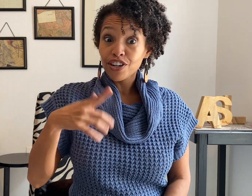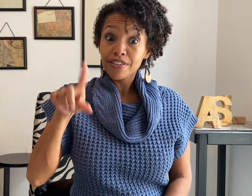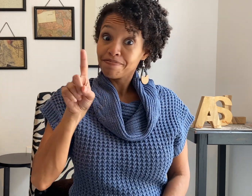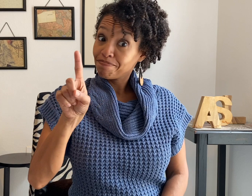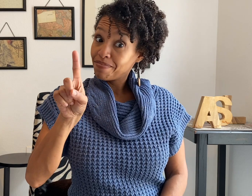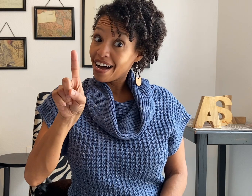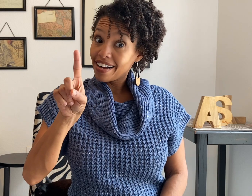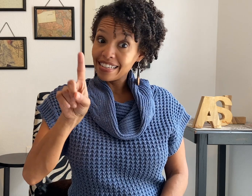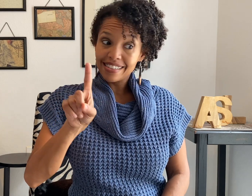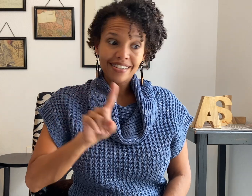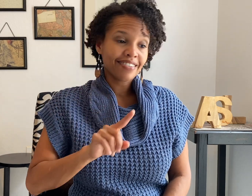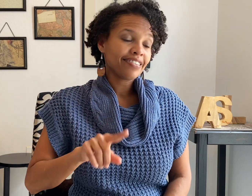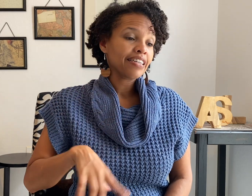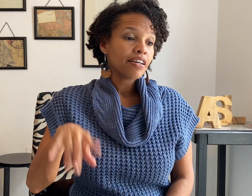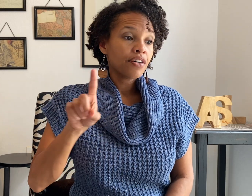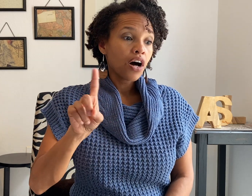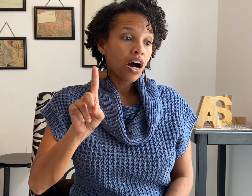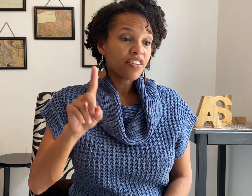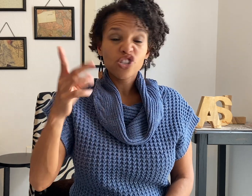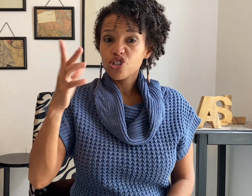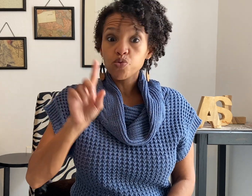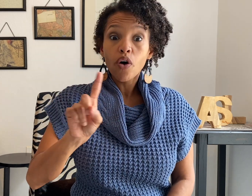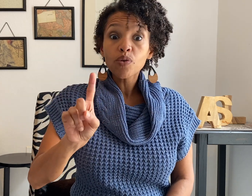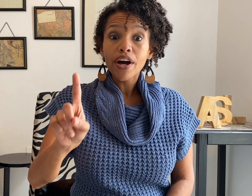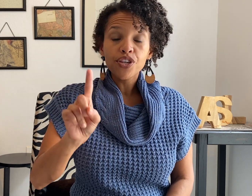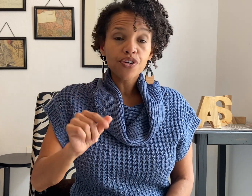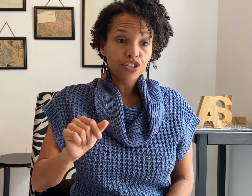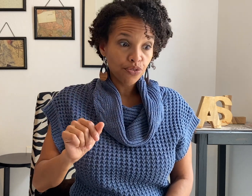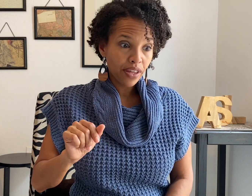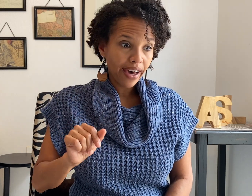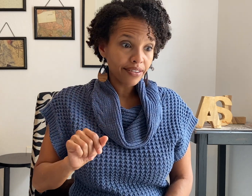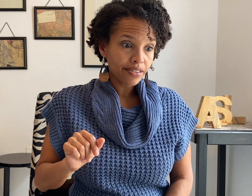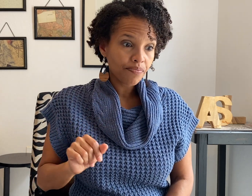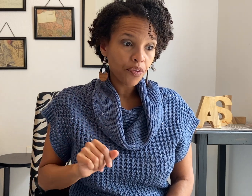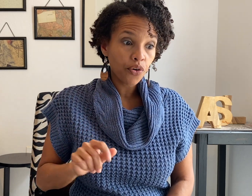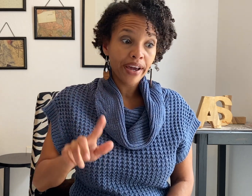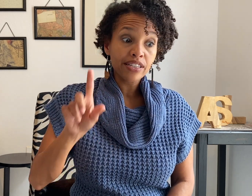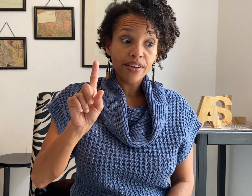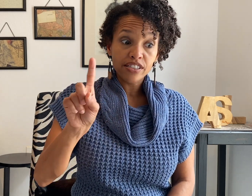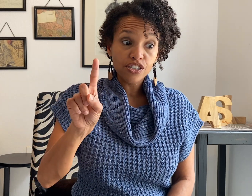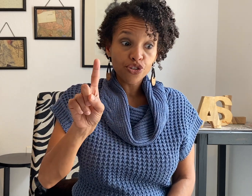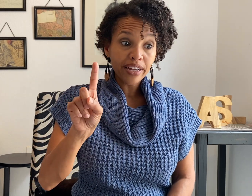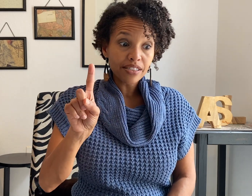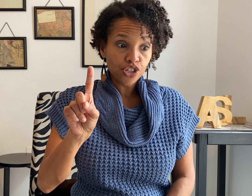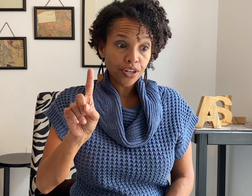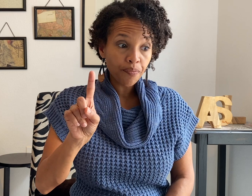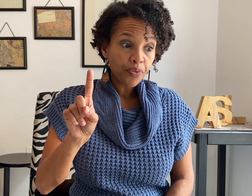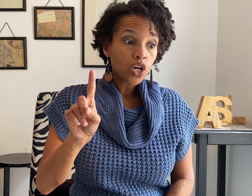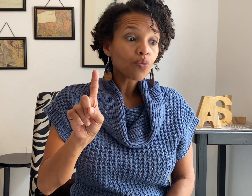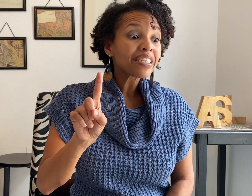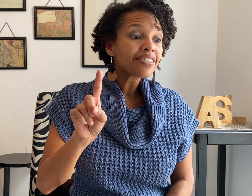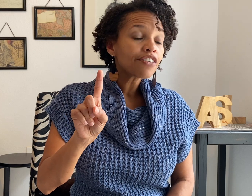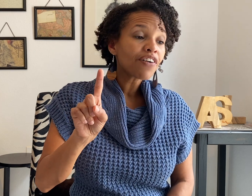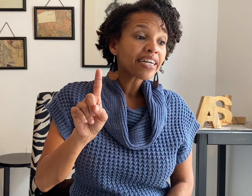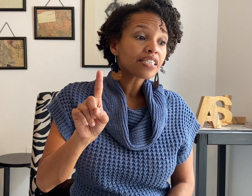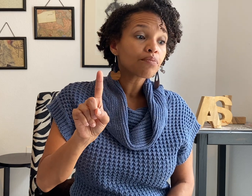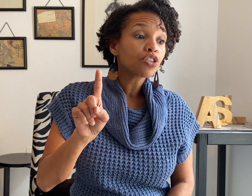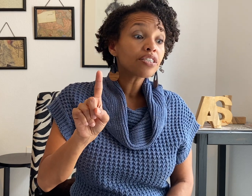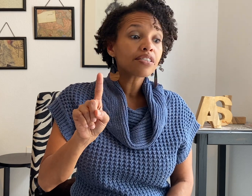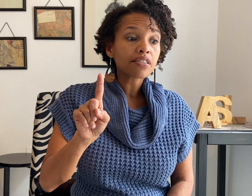However, this is just one way you could do that. All right, so that's the transition. We did find some good deals in